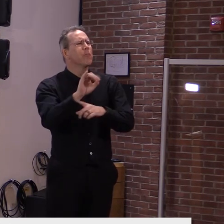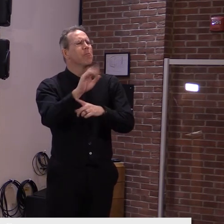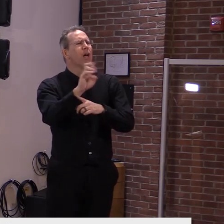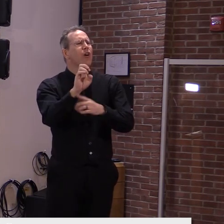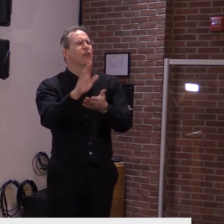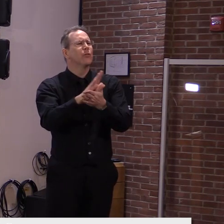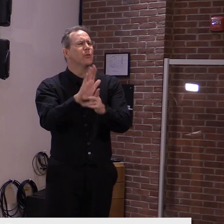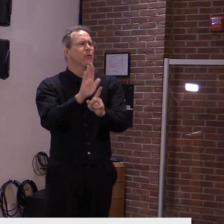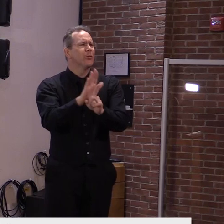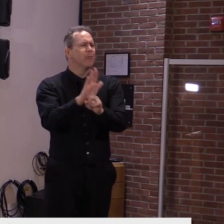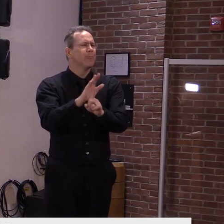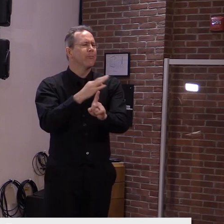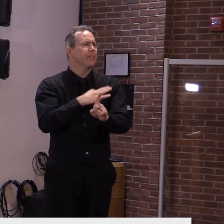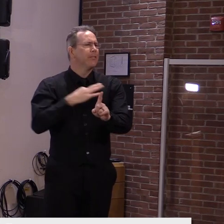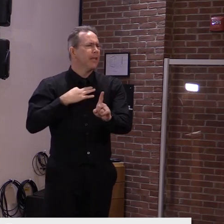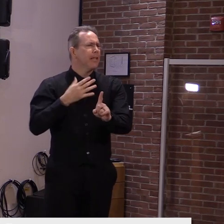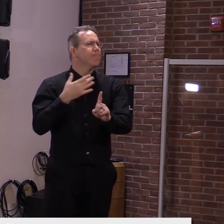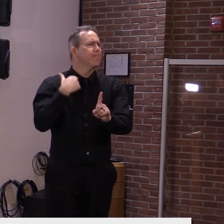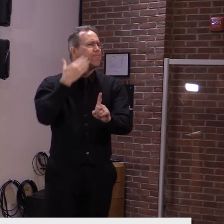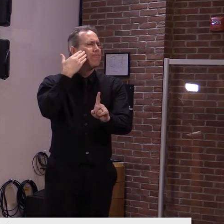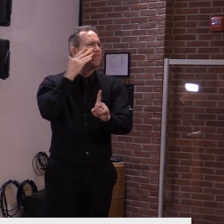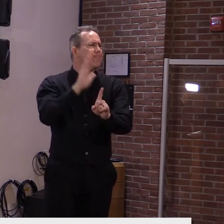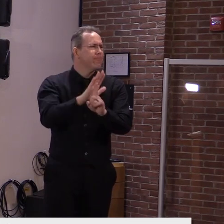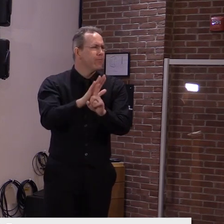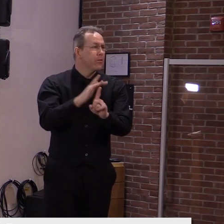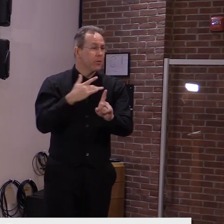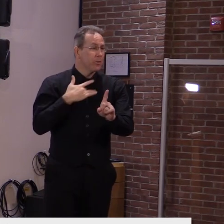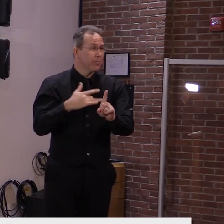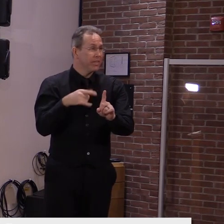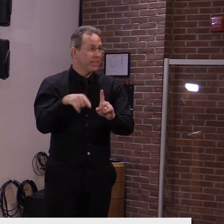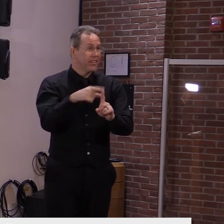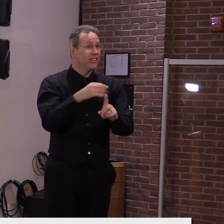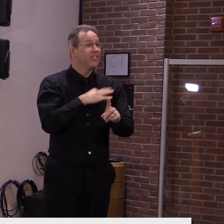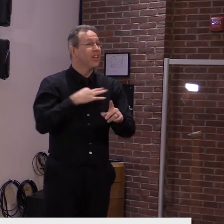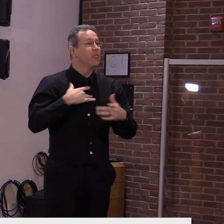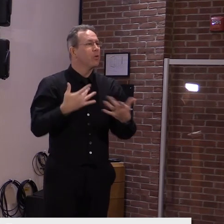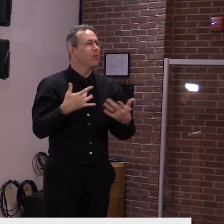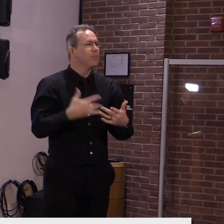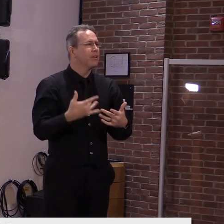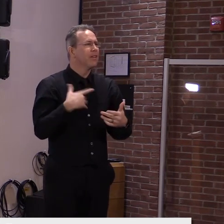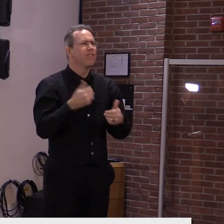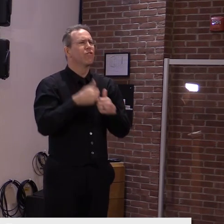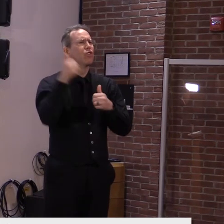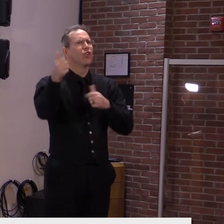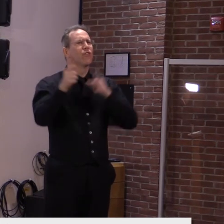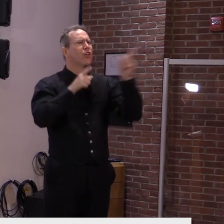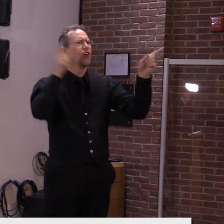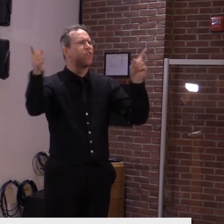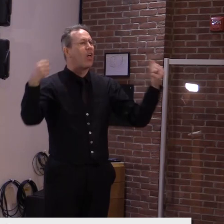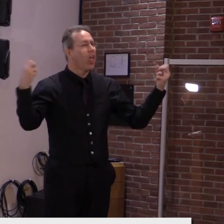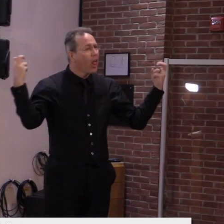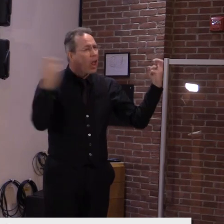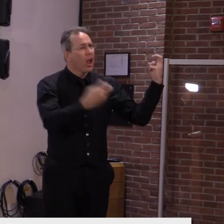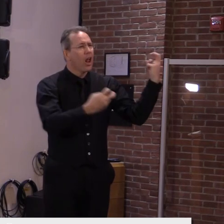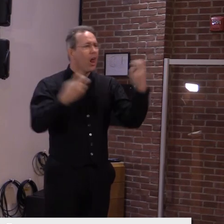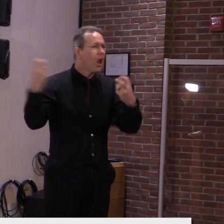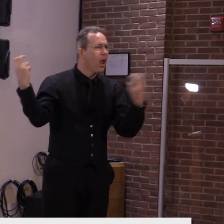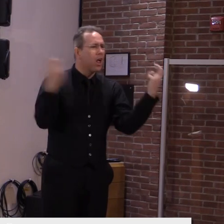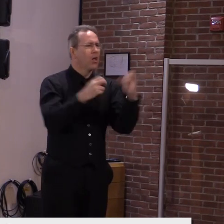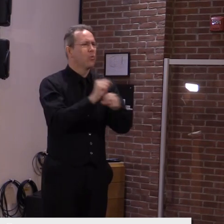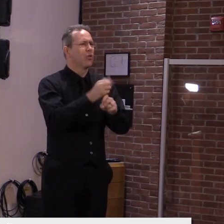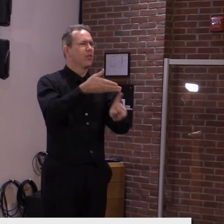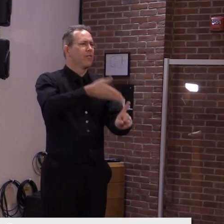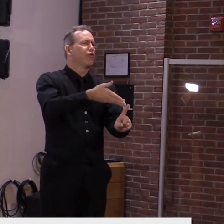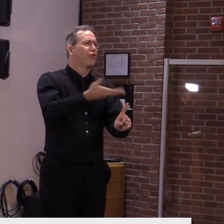some distance due to their location, so I could imagine it would be challenging to a certain extent, but we are trying to schedule the